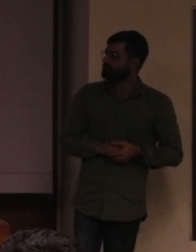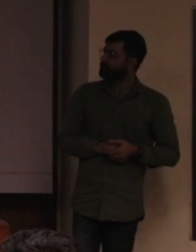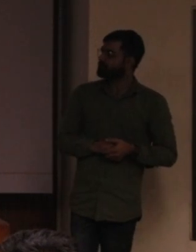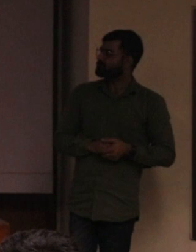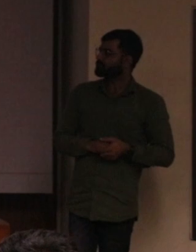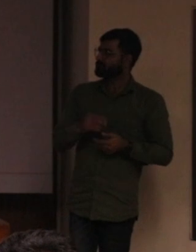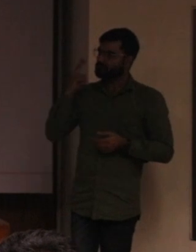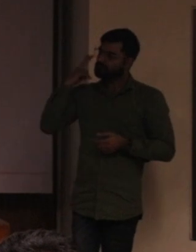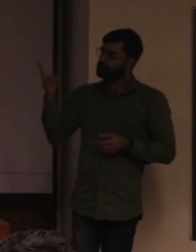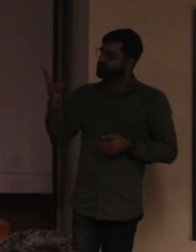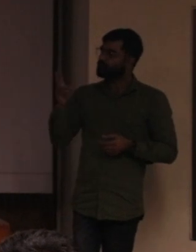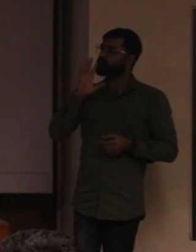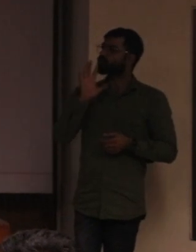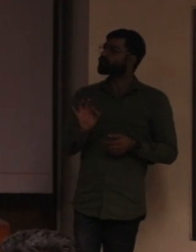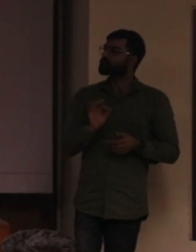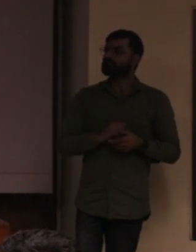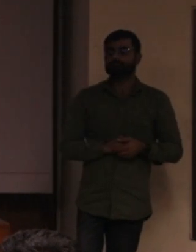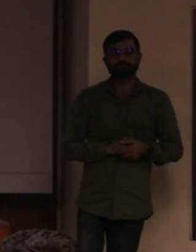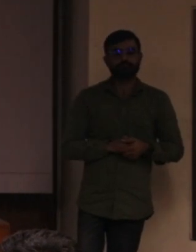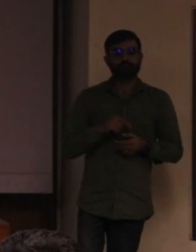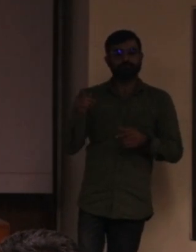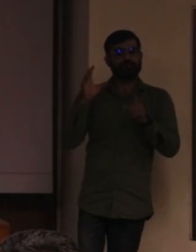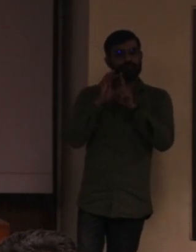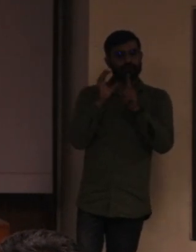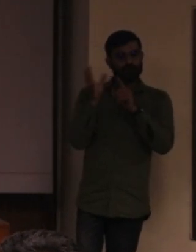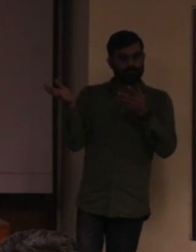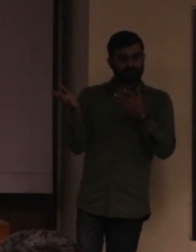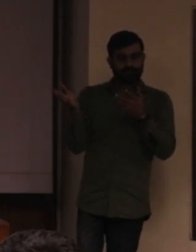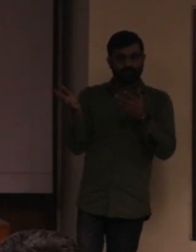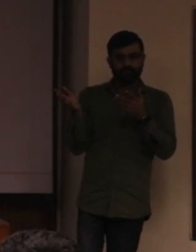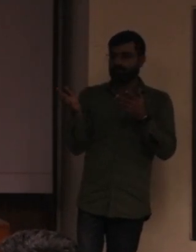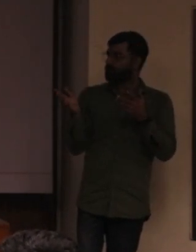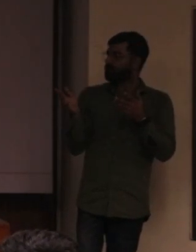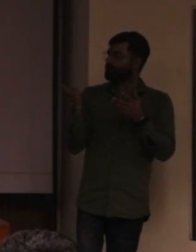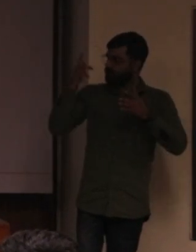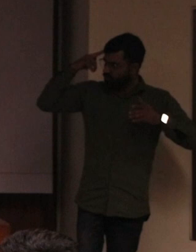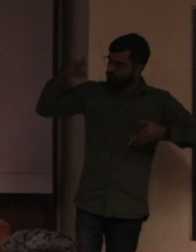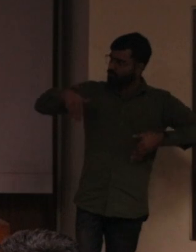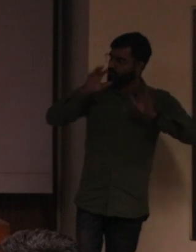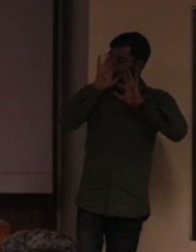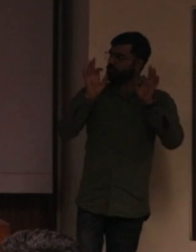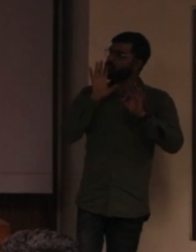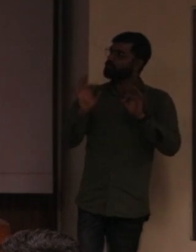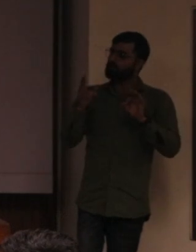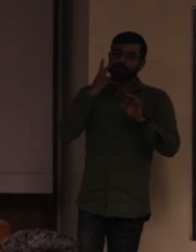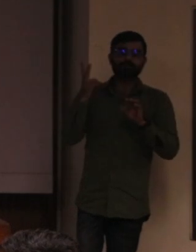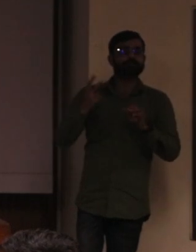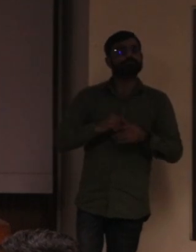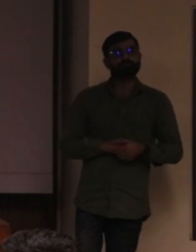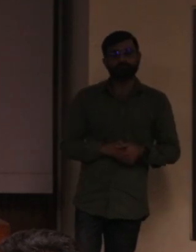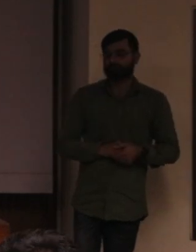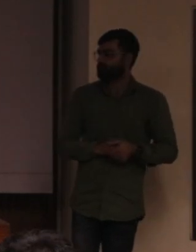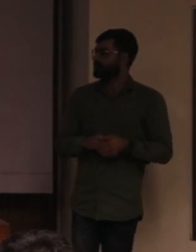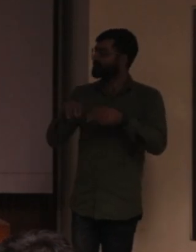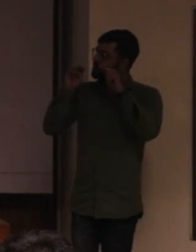So when you look at it, this is the character. It is from Delhi, but it is not on every road. This is the character you see